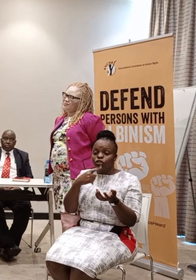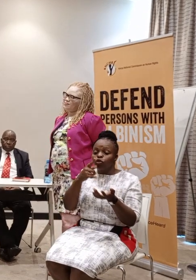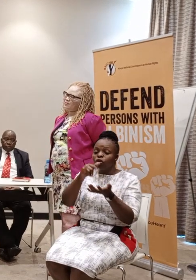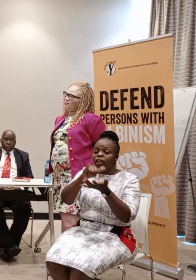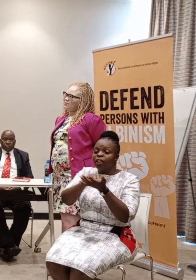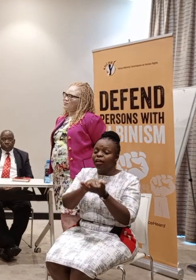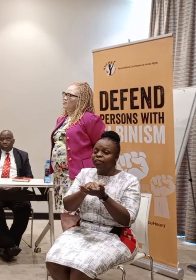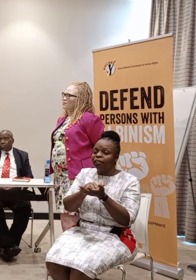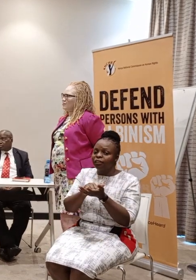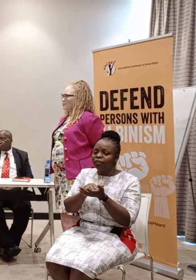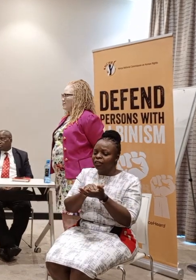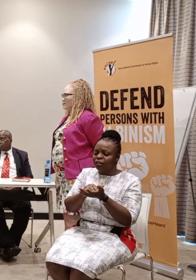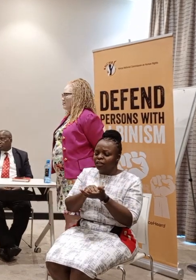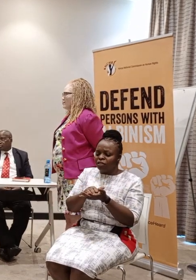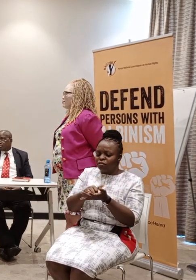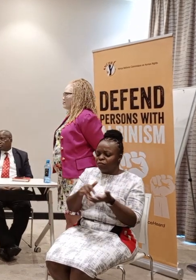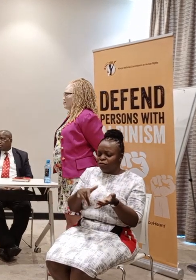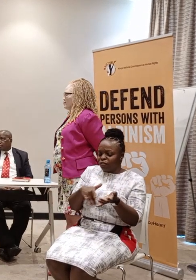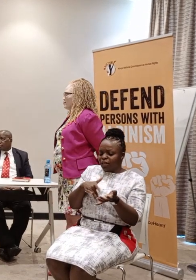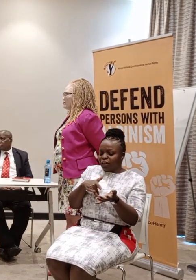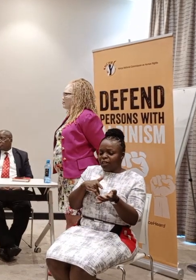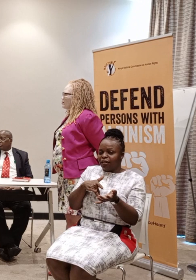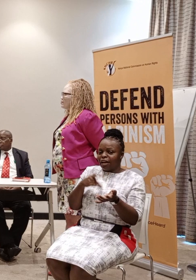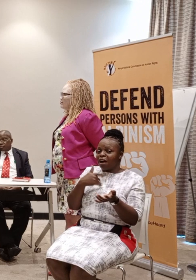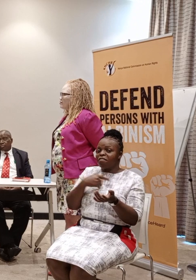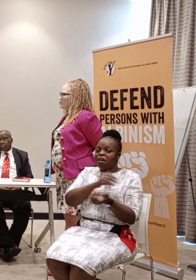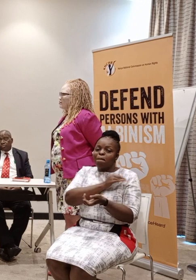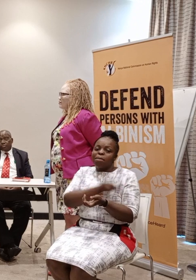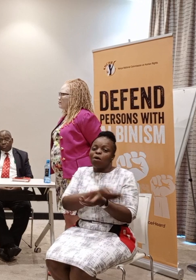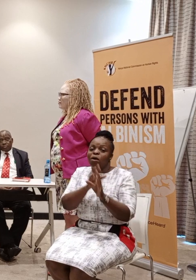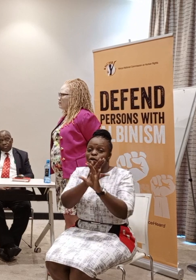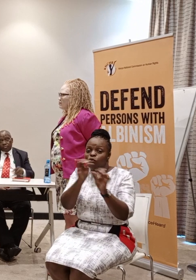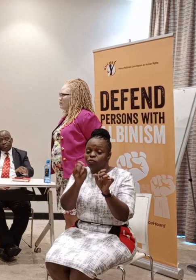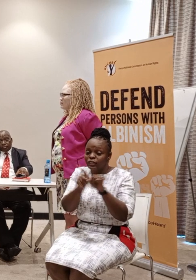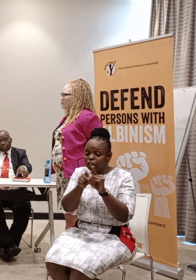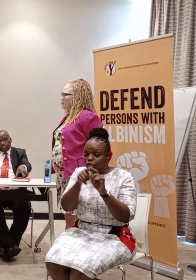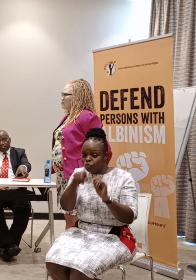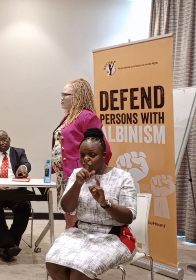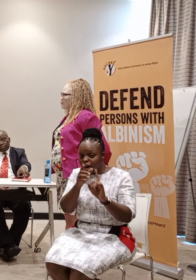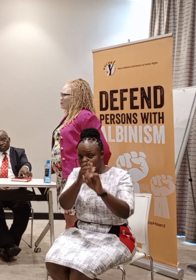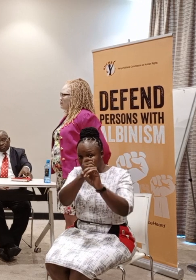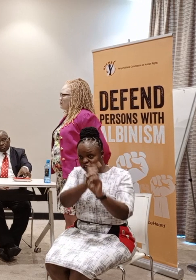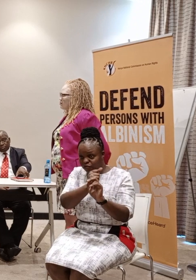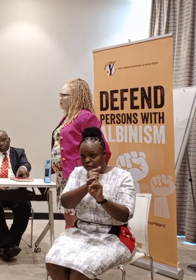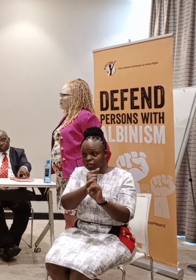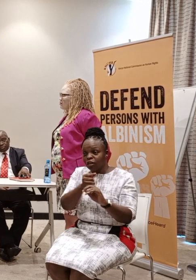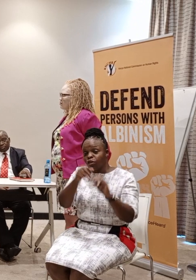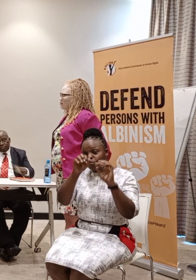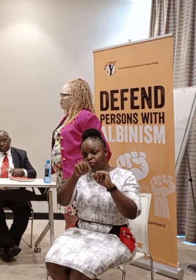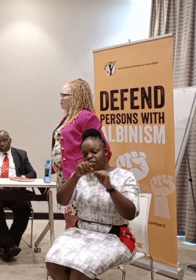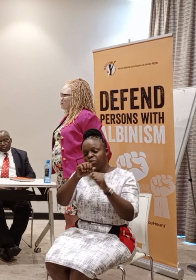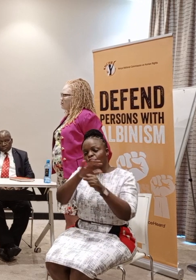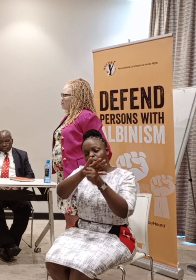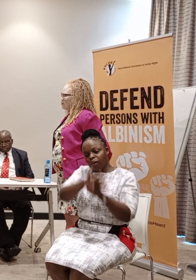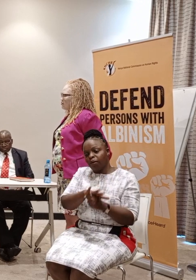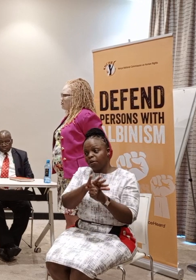then you do not lay claim to the same. And even your achievements are going to be